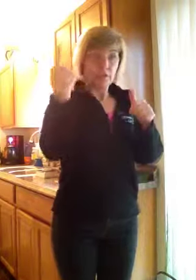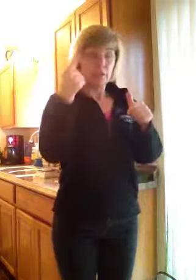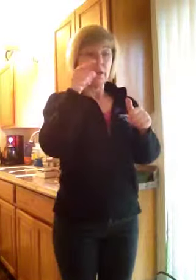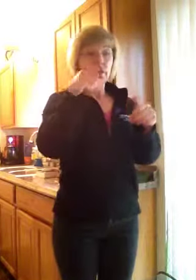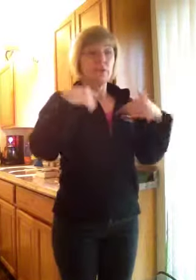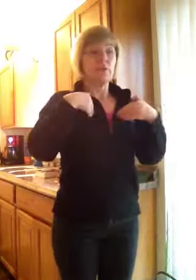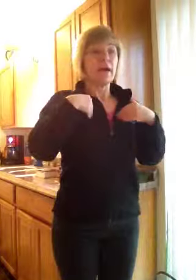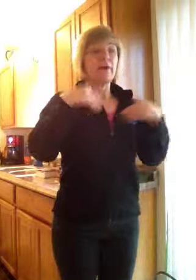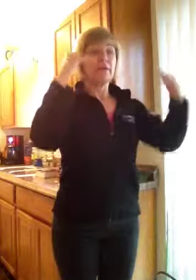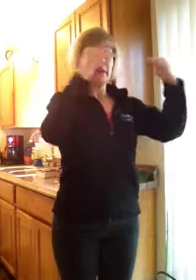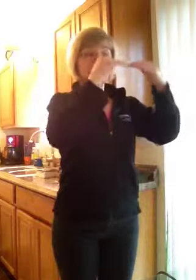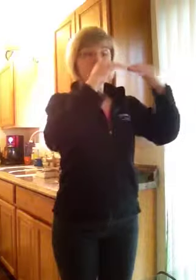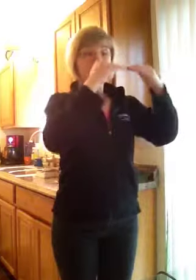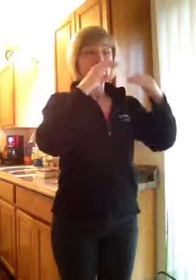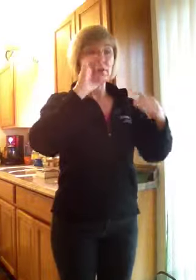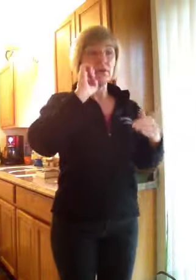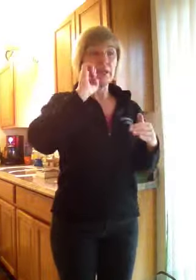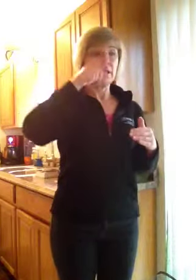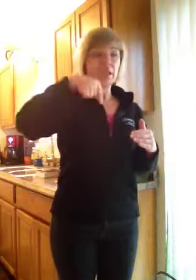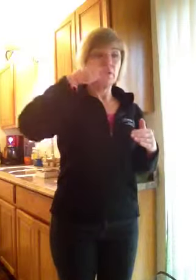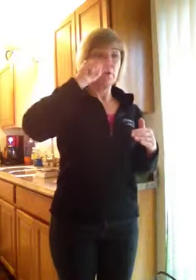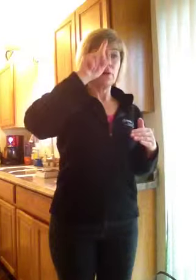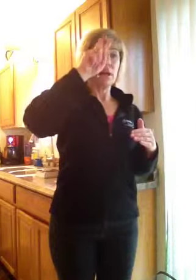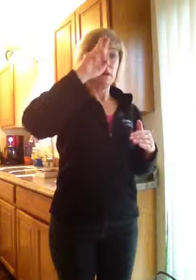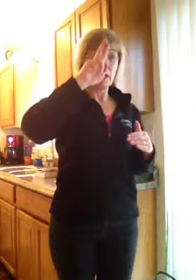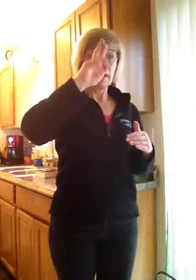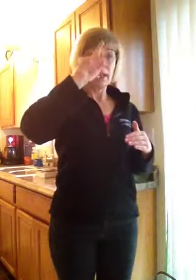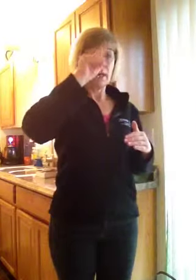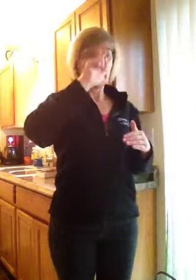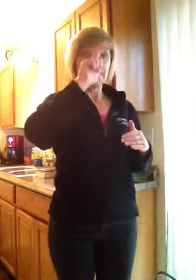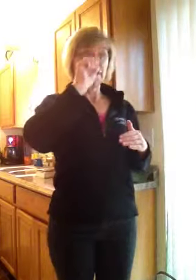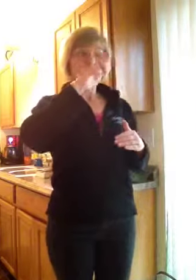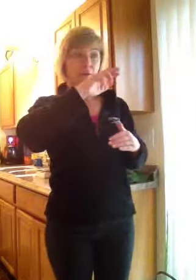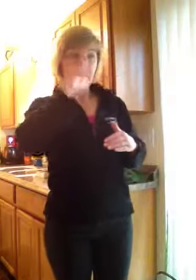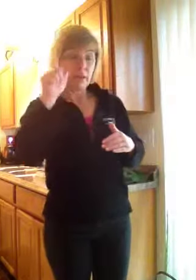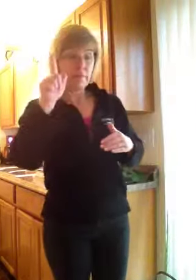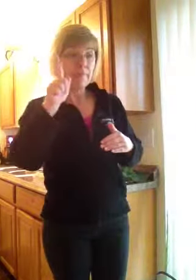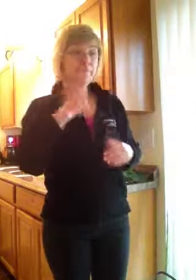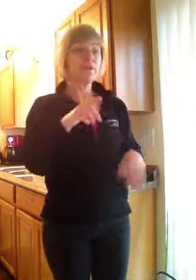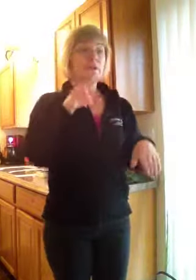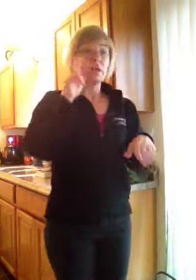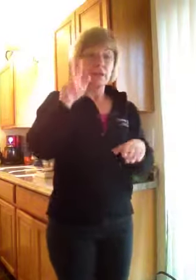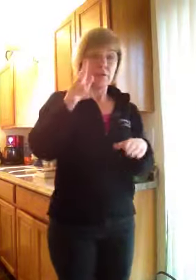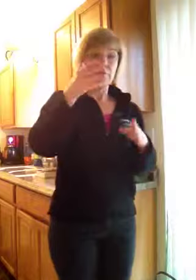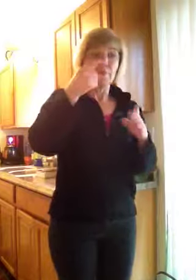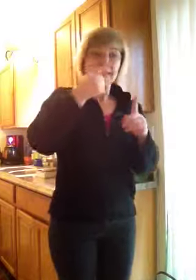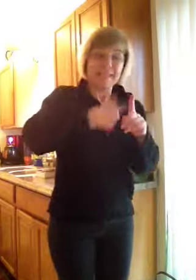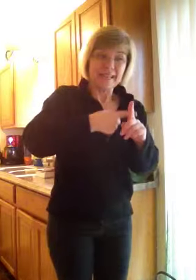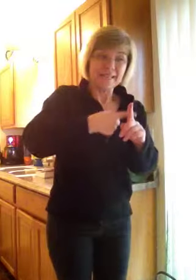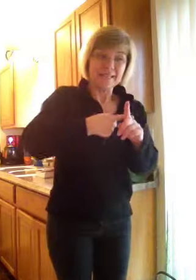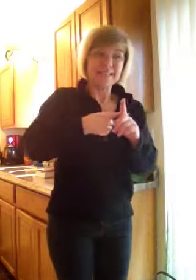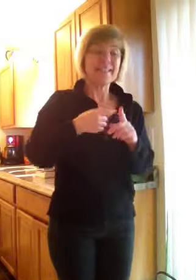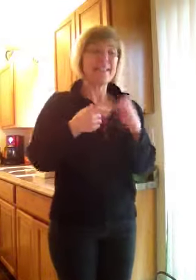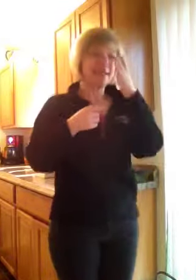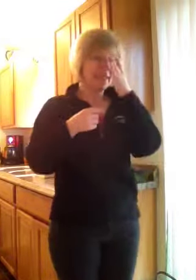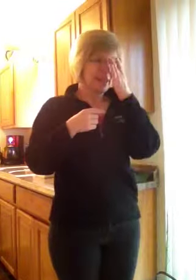only 2 equal sides. And scalene triangles have no equal sides. That way was pretty easy too. The